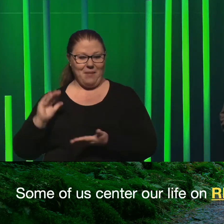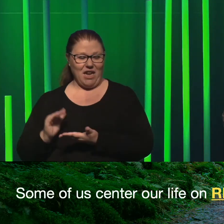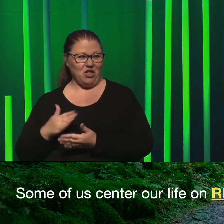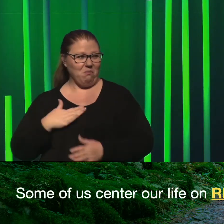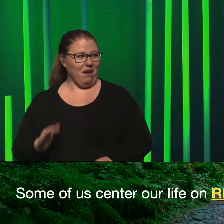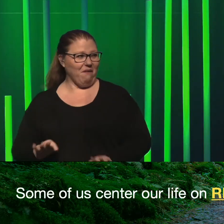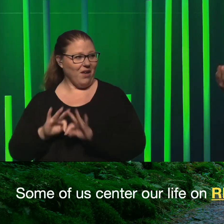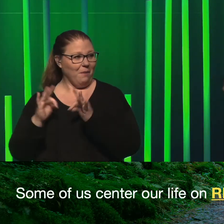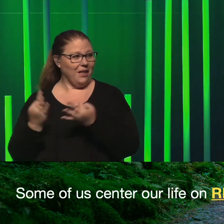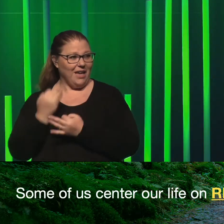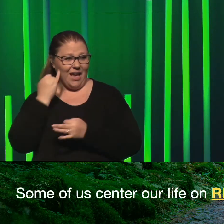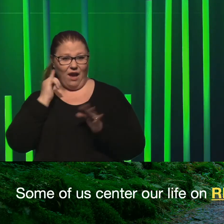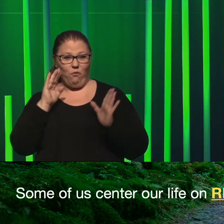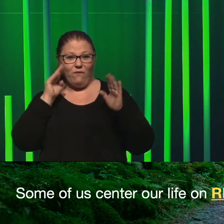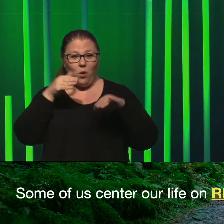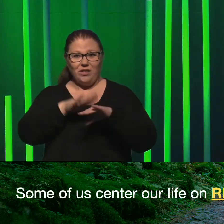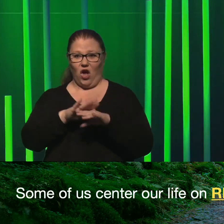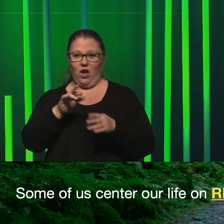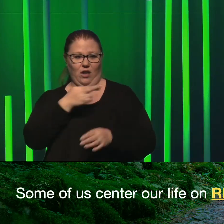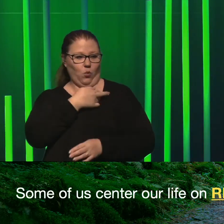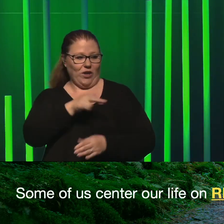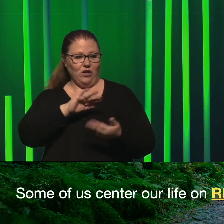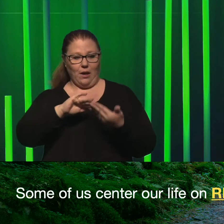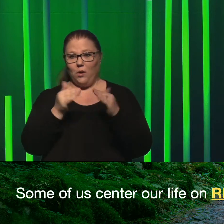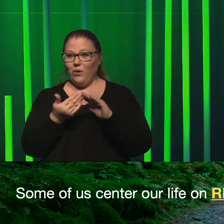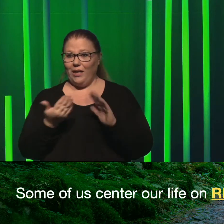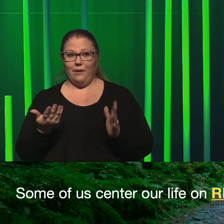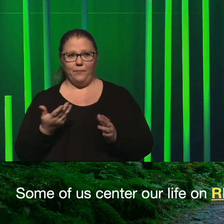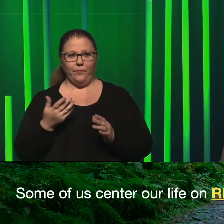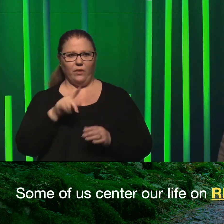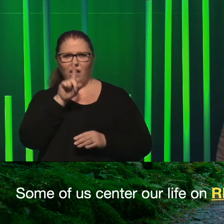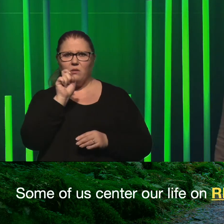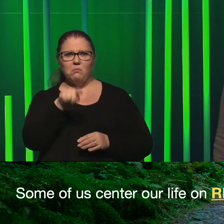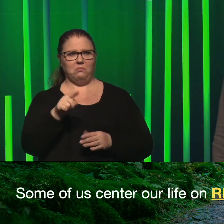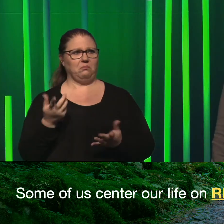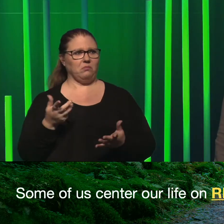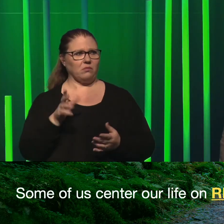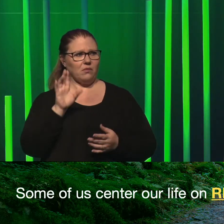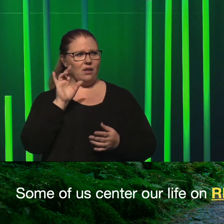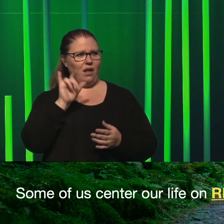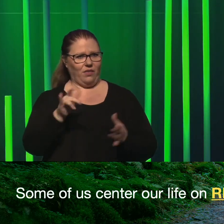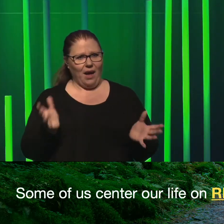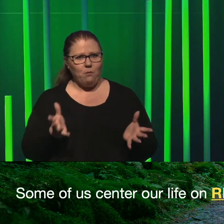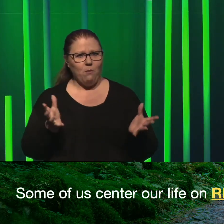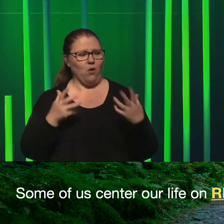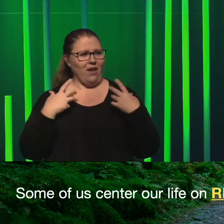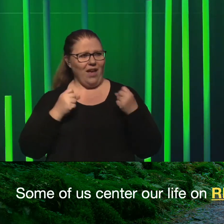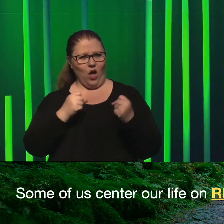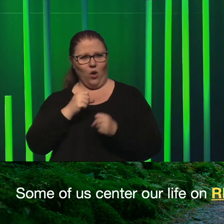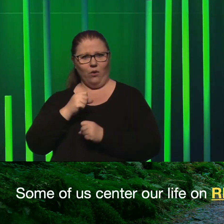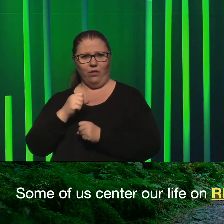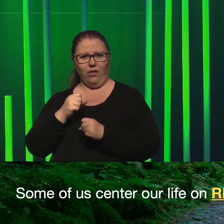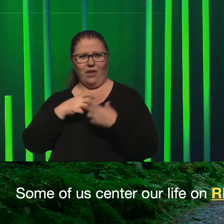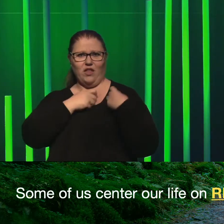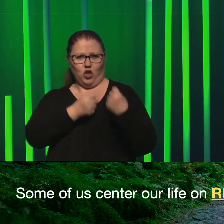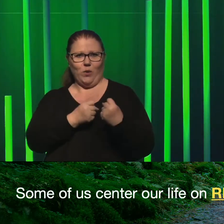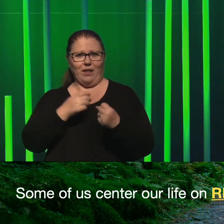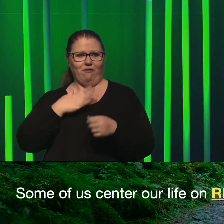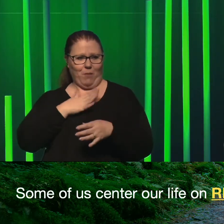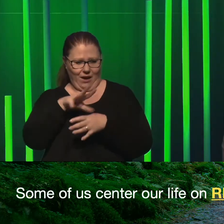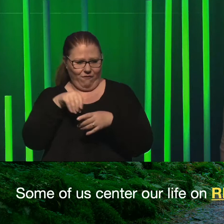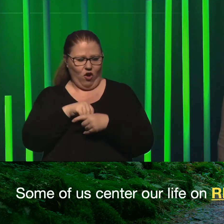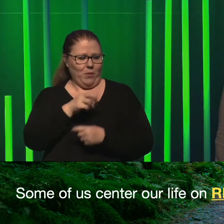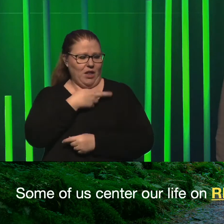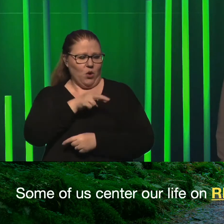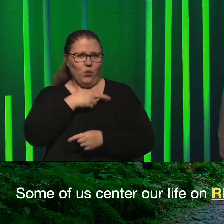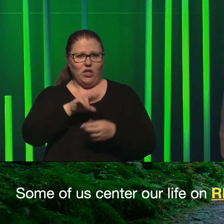our life around a religious community, let's say, we ask the question, well, will this promote the health and strength of my engagement, my involvement in this